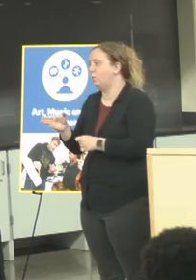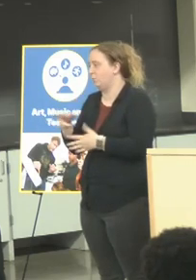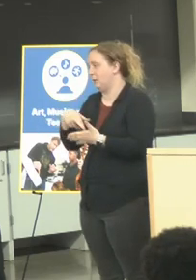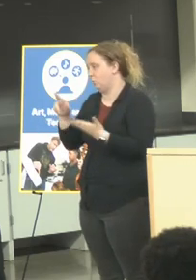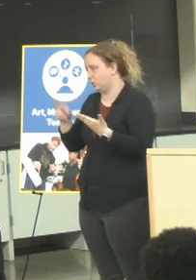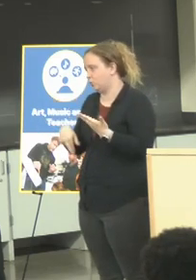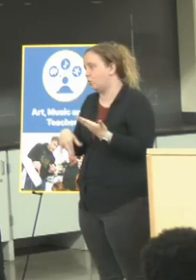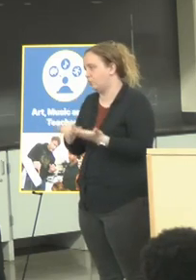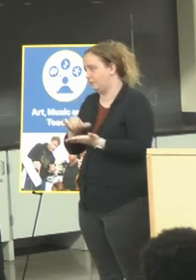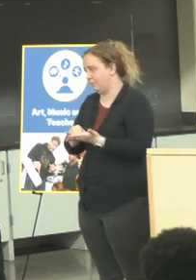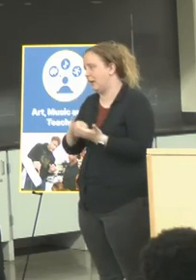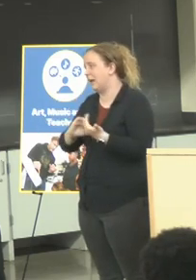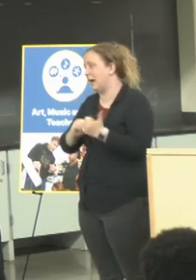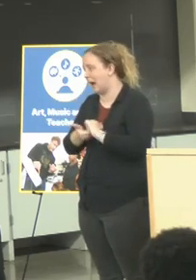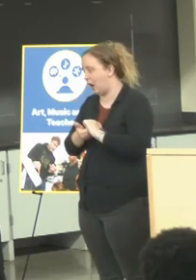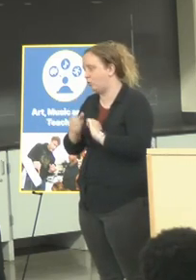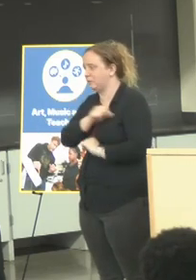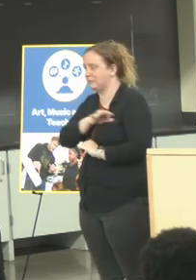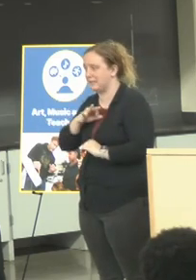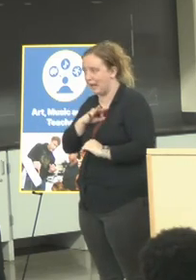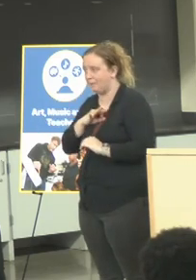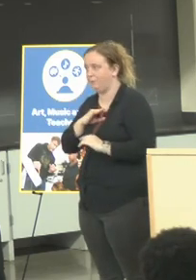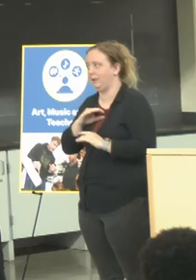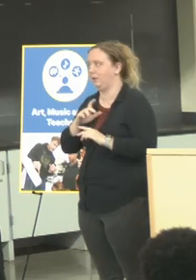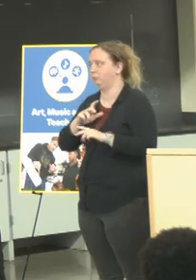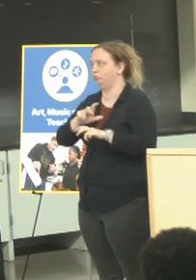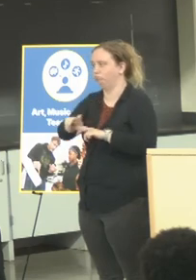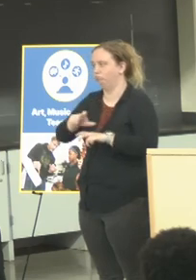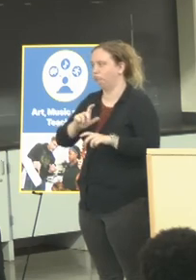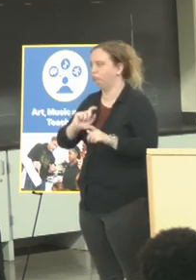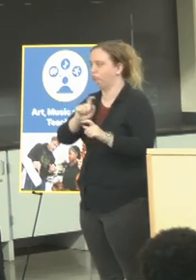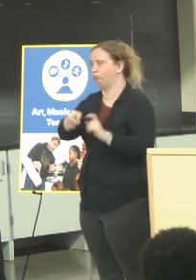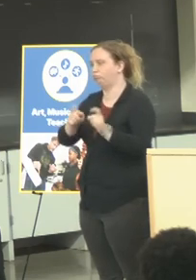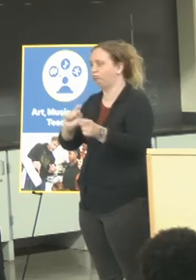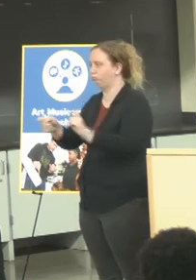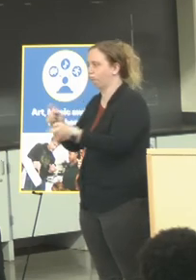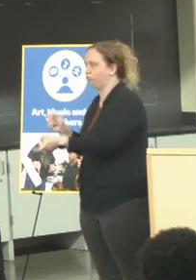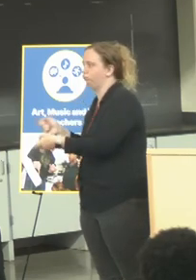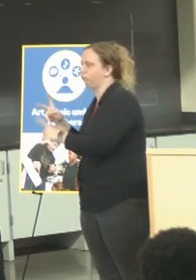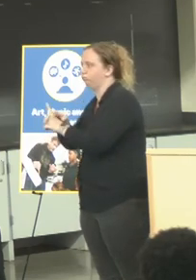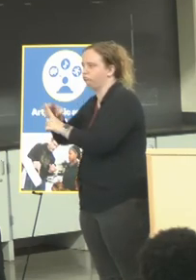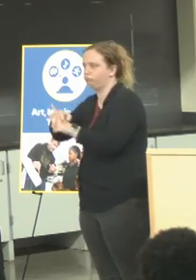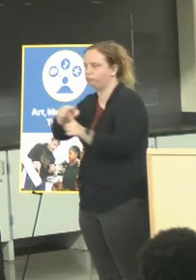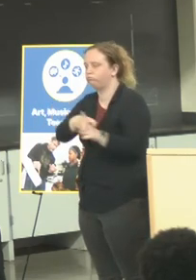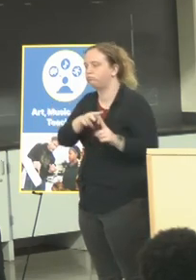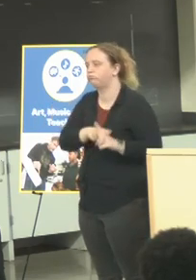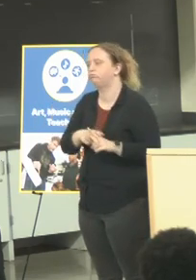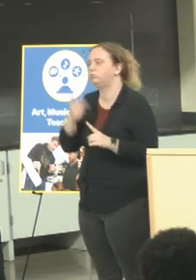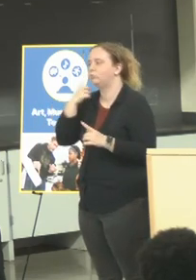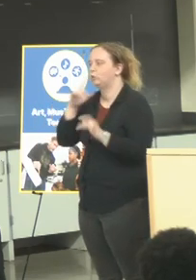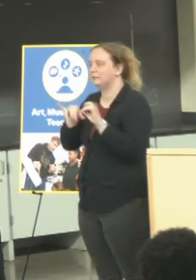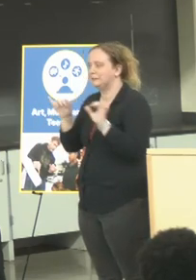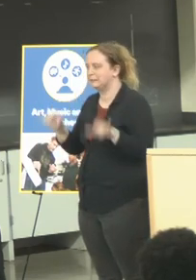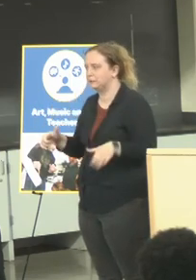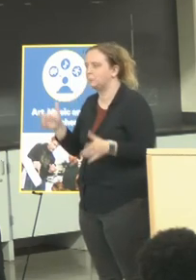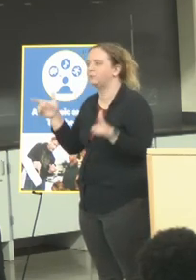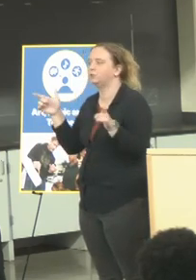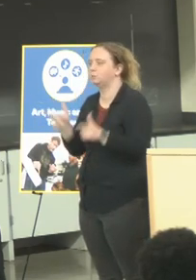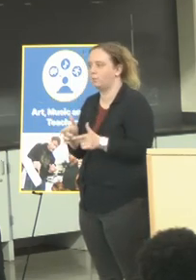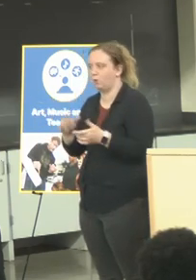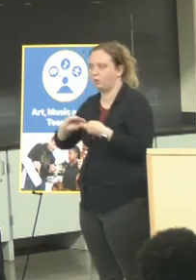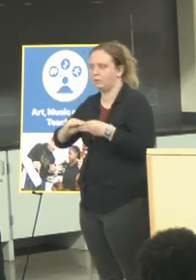how the new staffing would look in this smaller system of smaller number of schools. And so I don't think